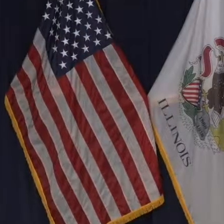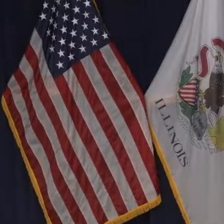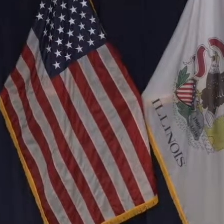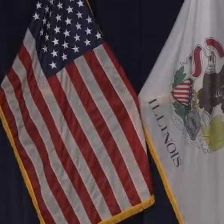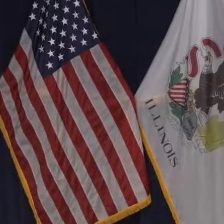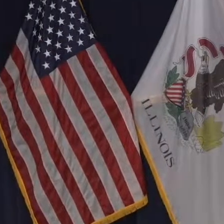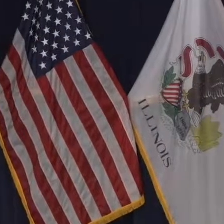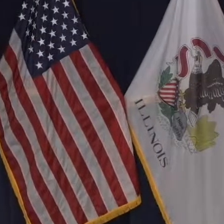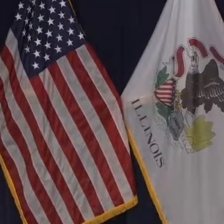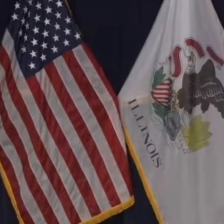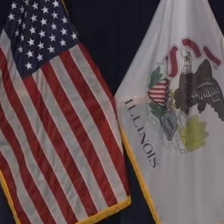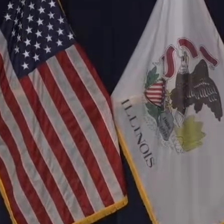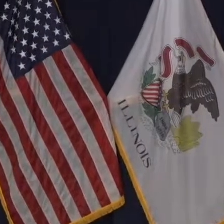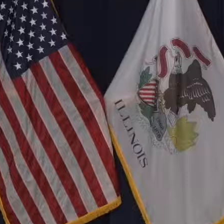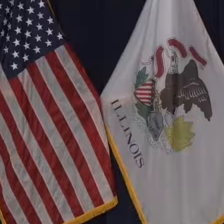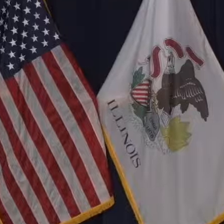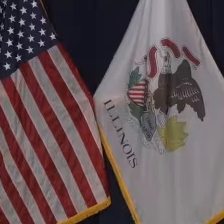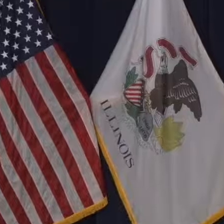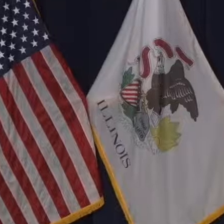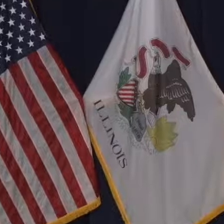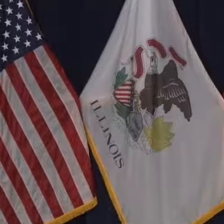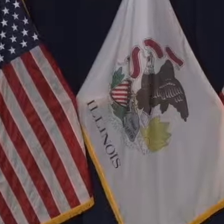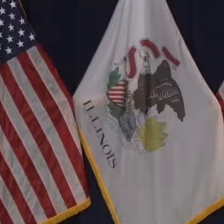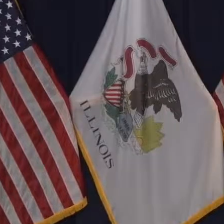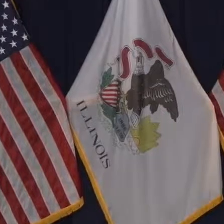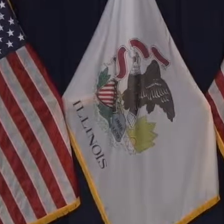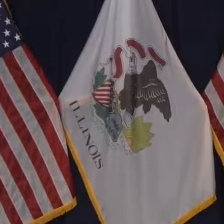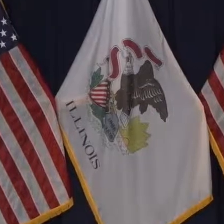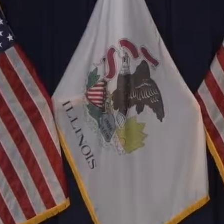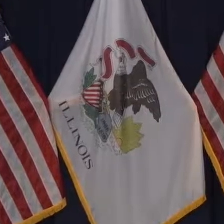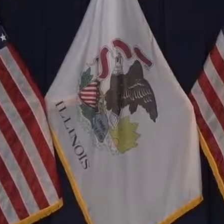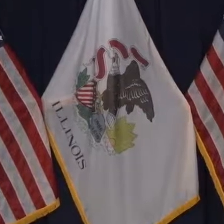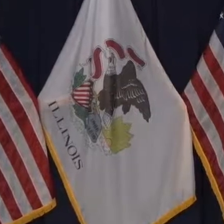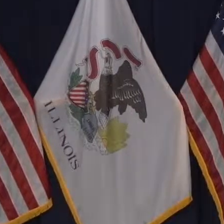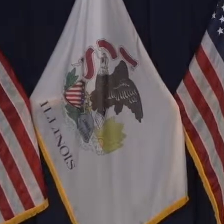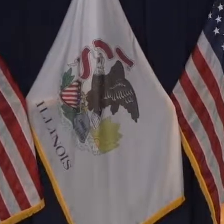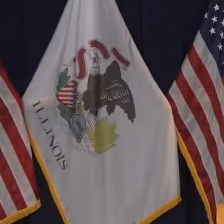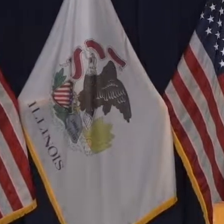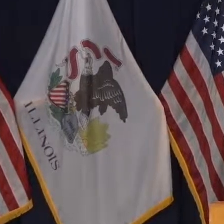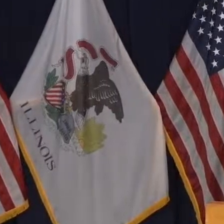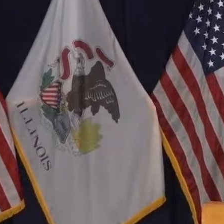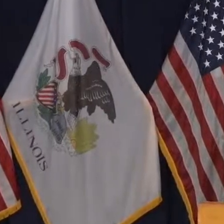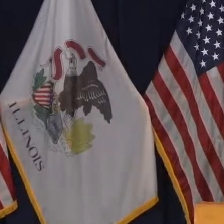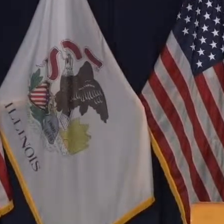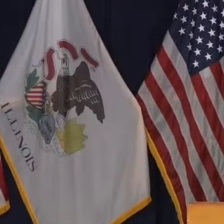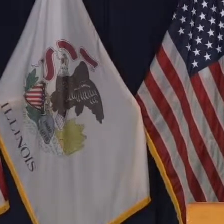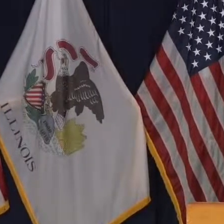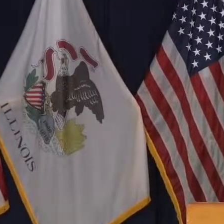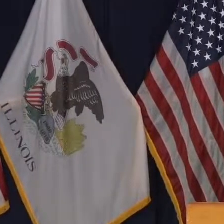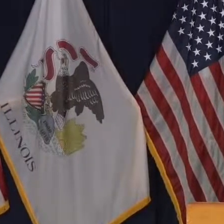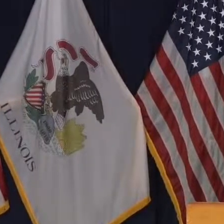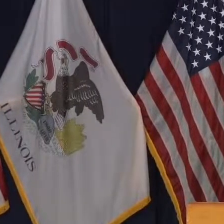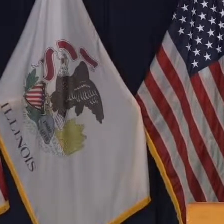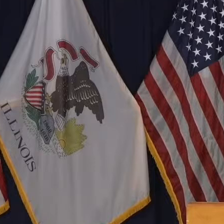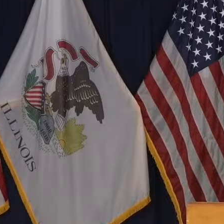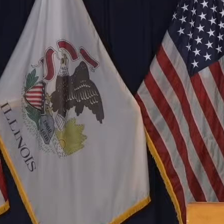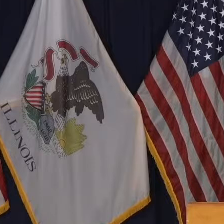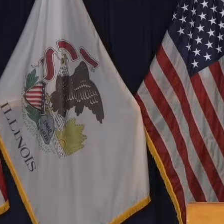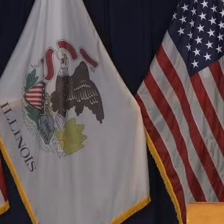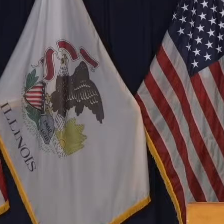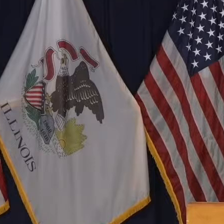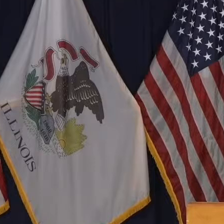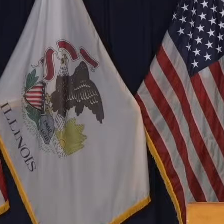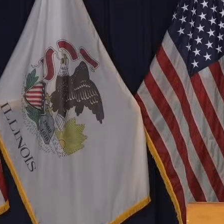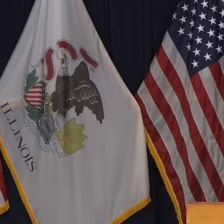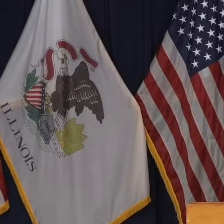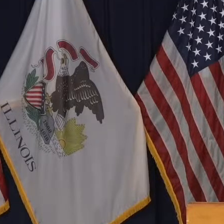datos concluyentes que indiquen que las tasas de suicidio hayan aumentado como resultado del COVID-19. Sabemos